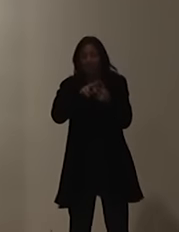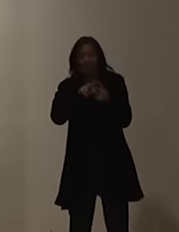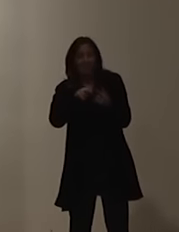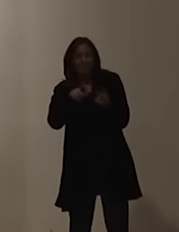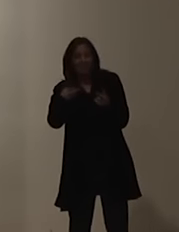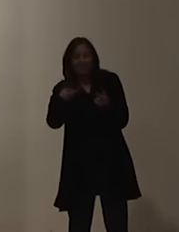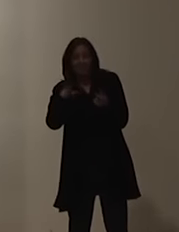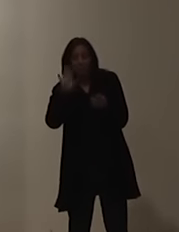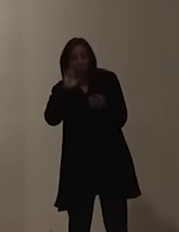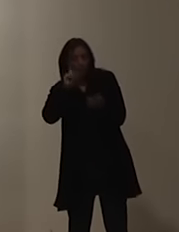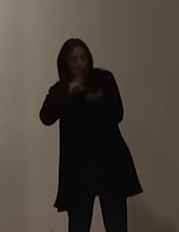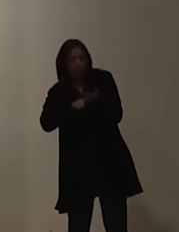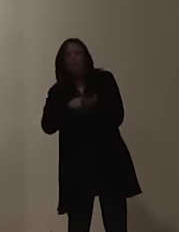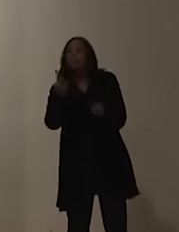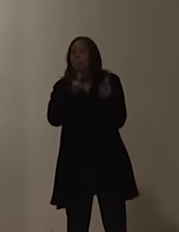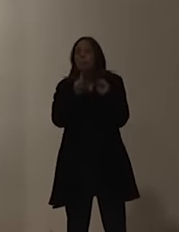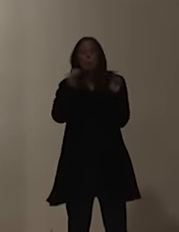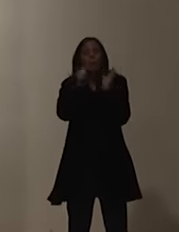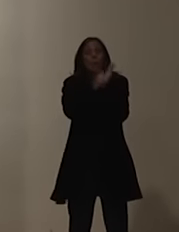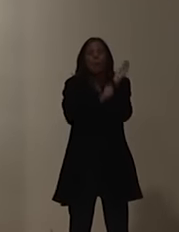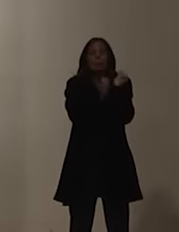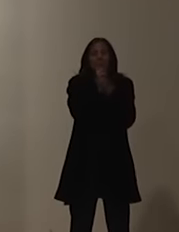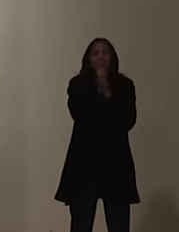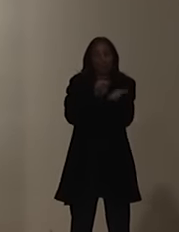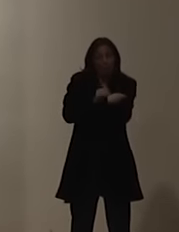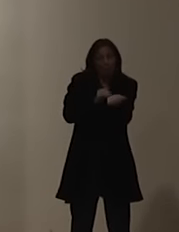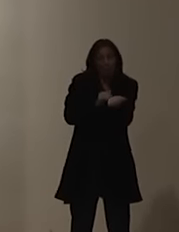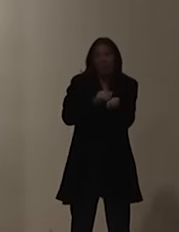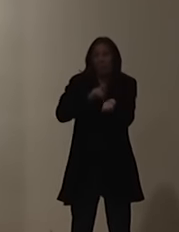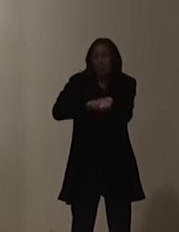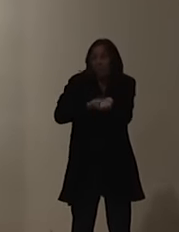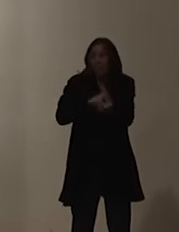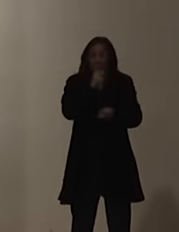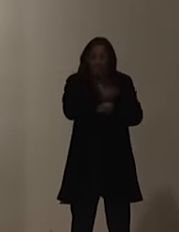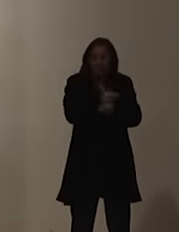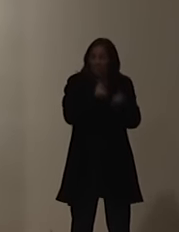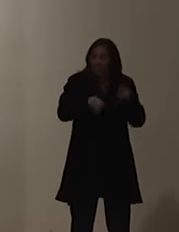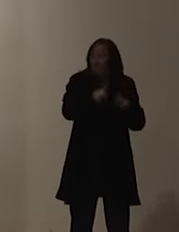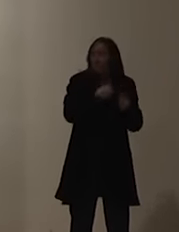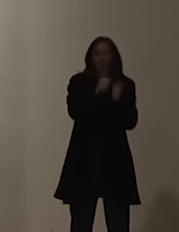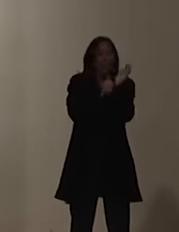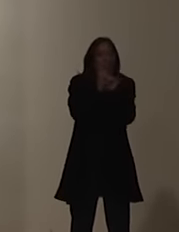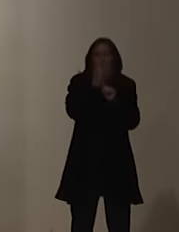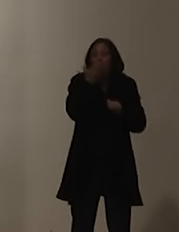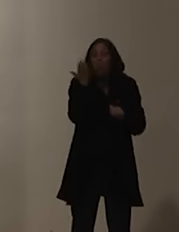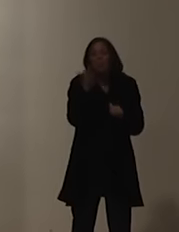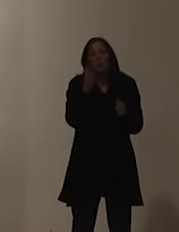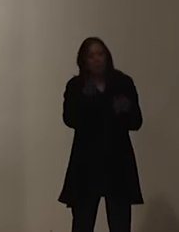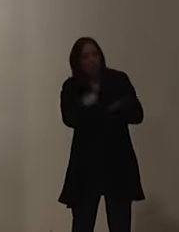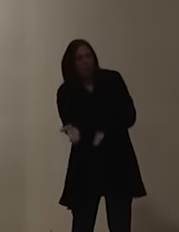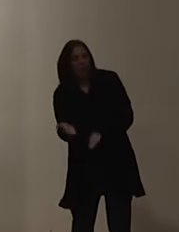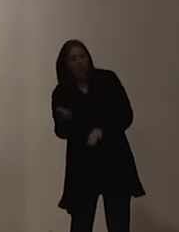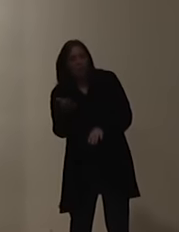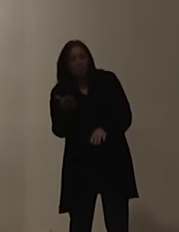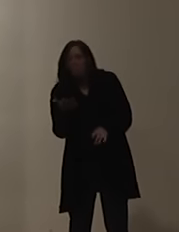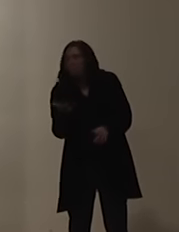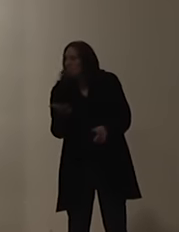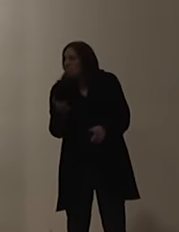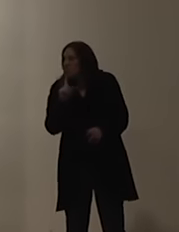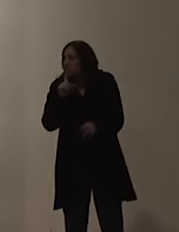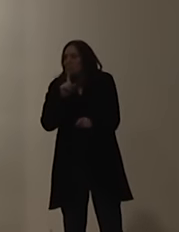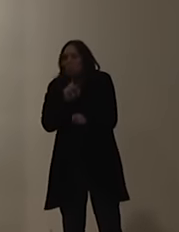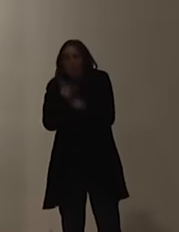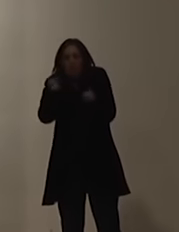has the largest rubber plantation in the world, or did until fairly recently. By the mid, this is since